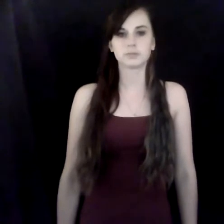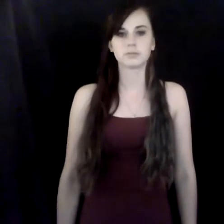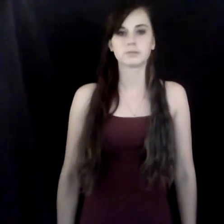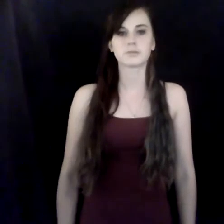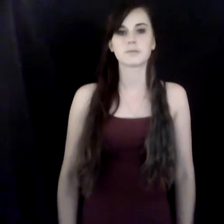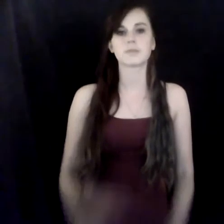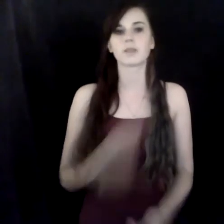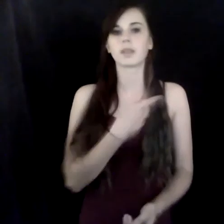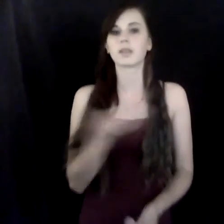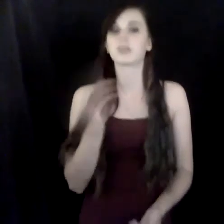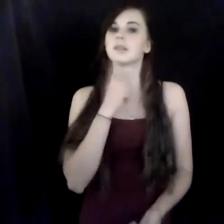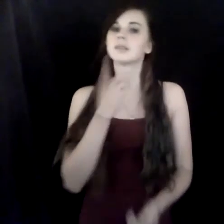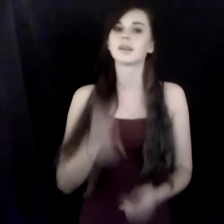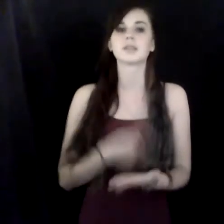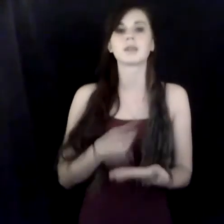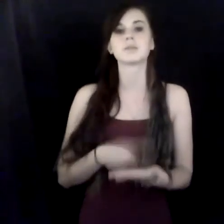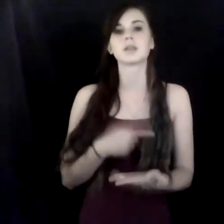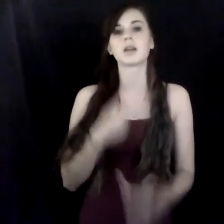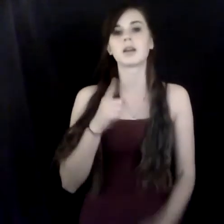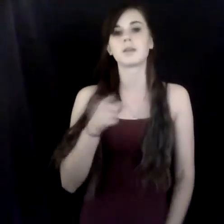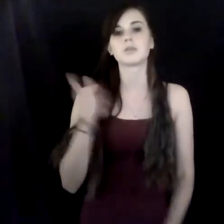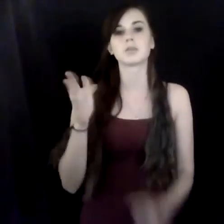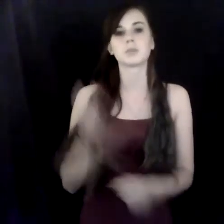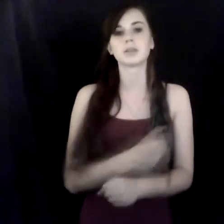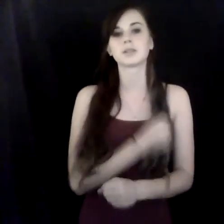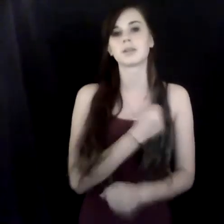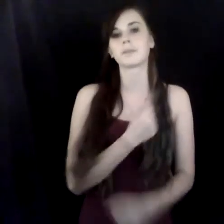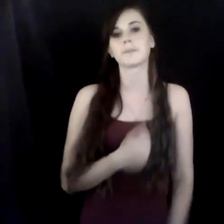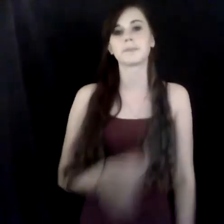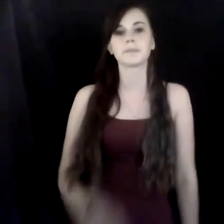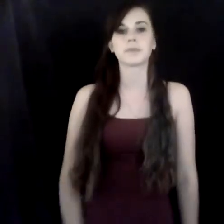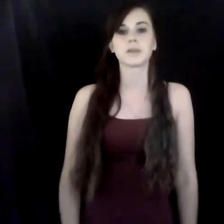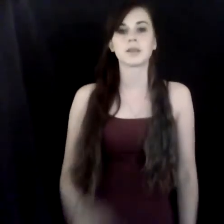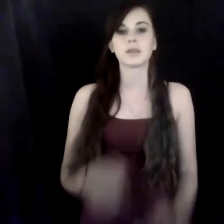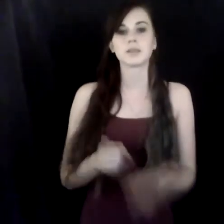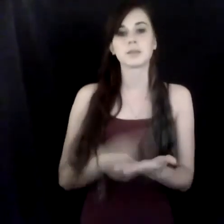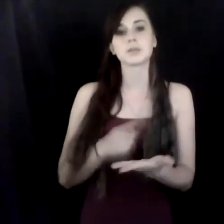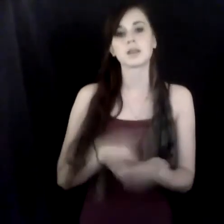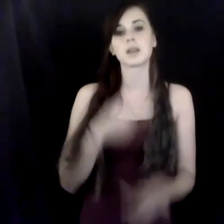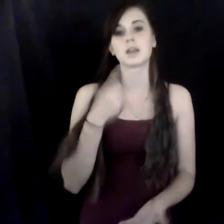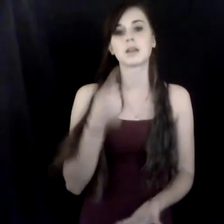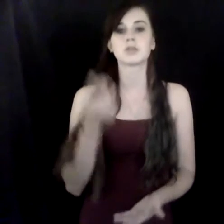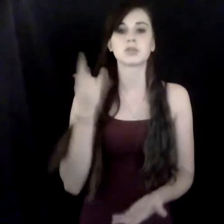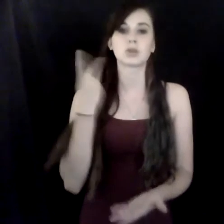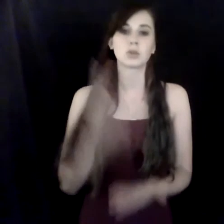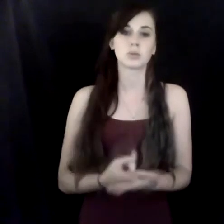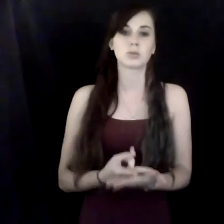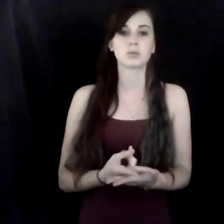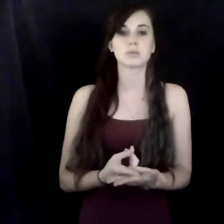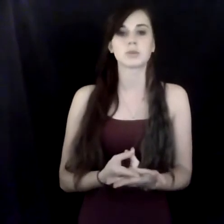They say sometimes you win some, sometimes you lose some